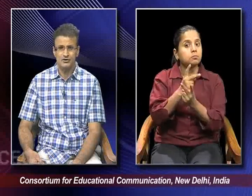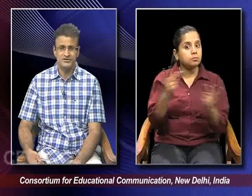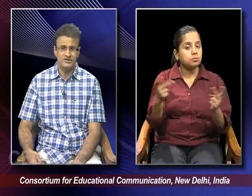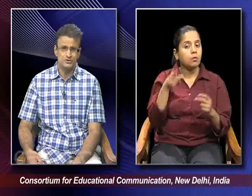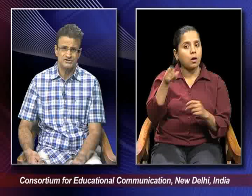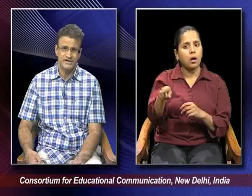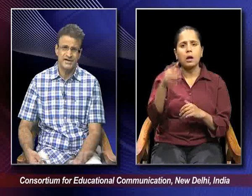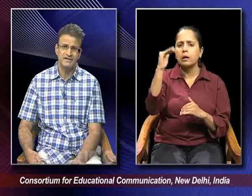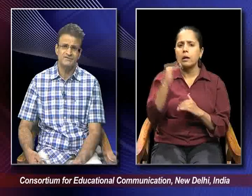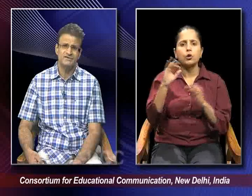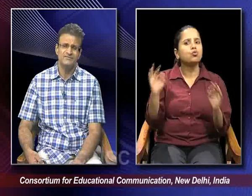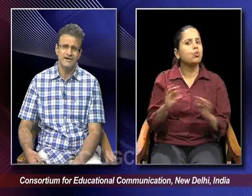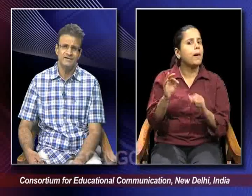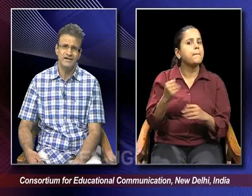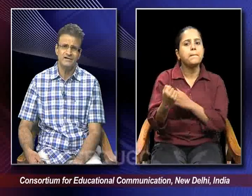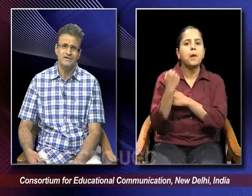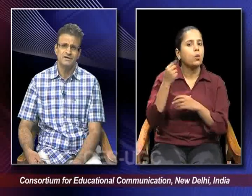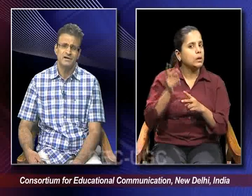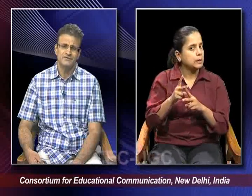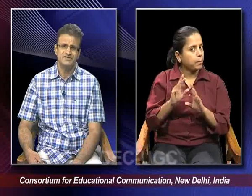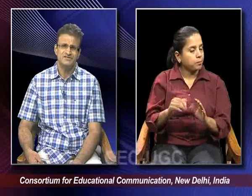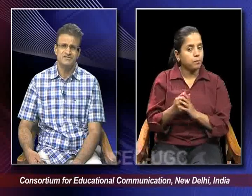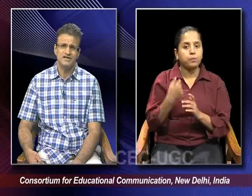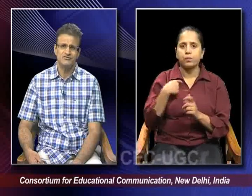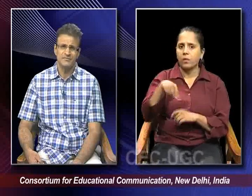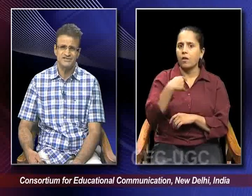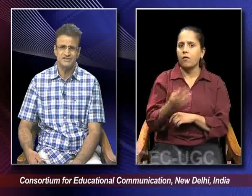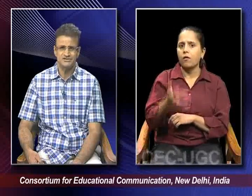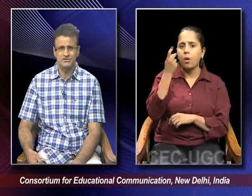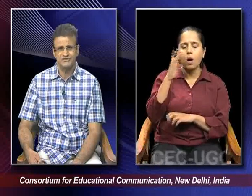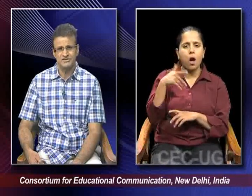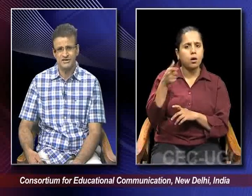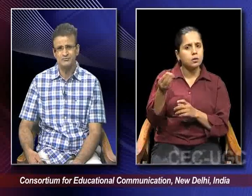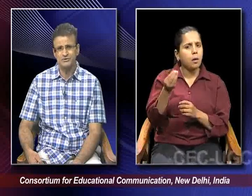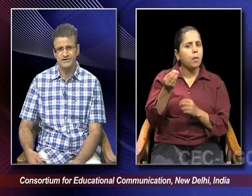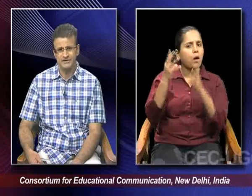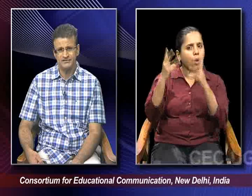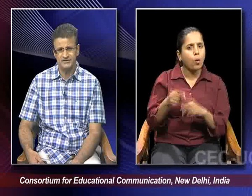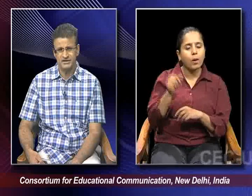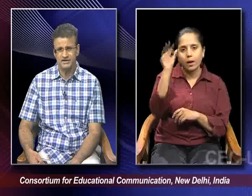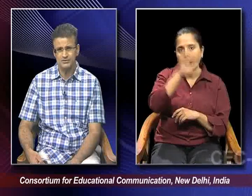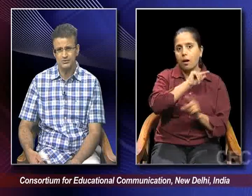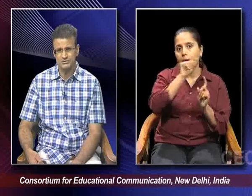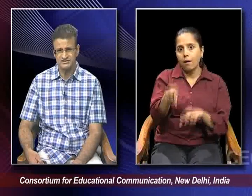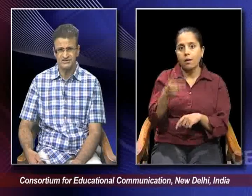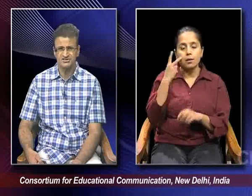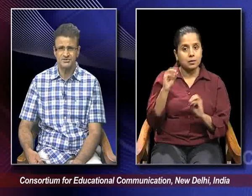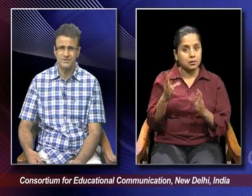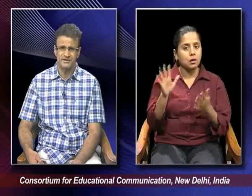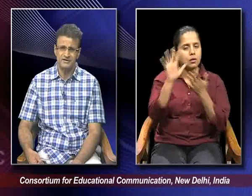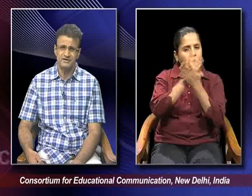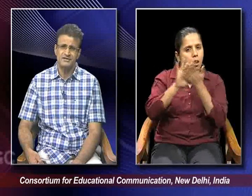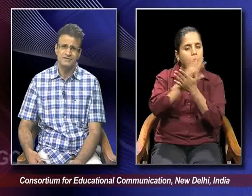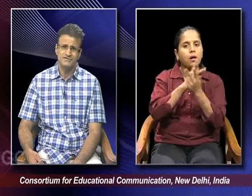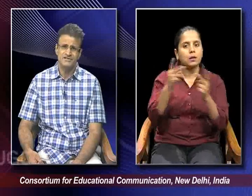not reduce, and we find that when such kind of measures which came to India with regard to the censorship